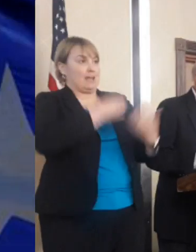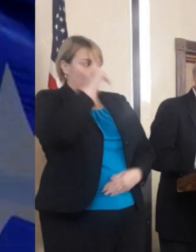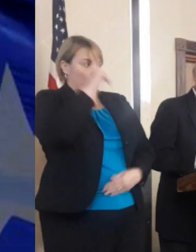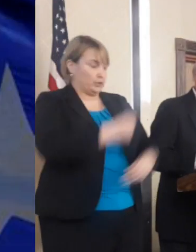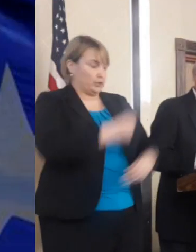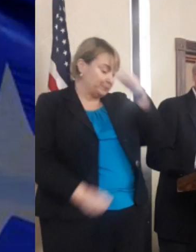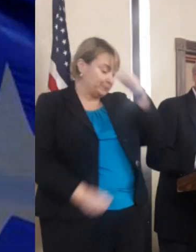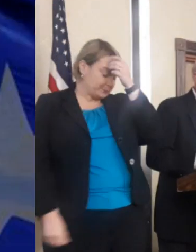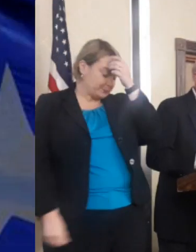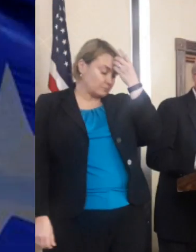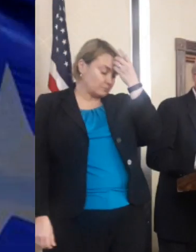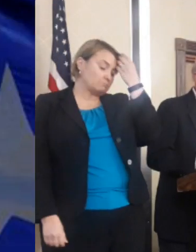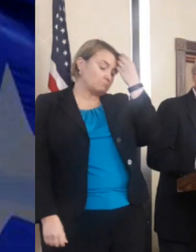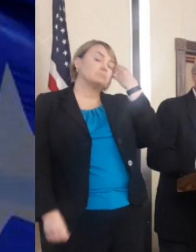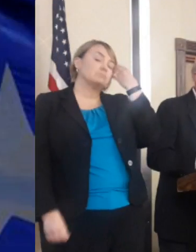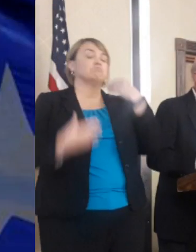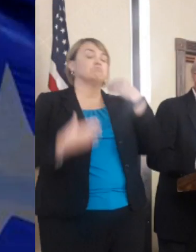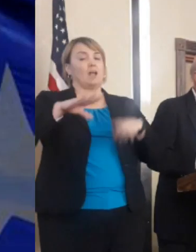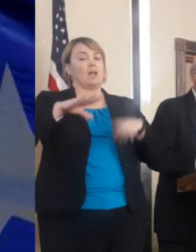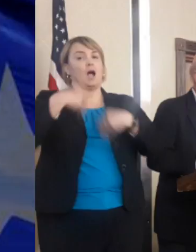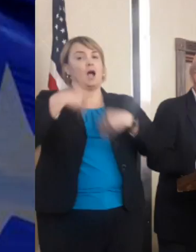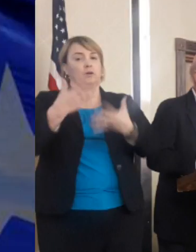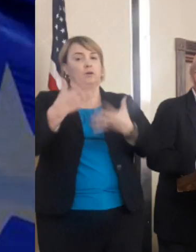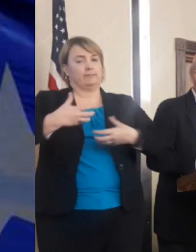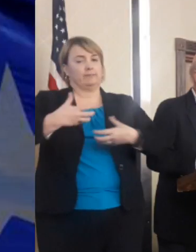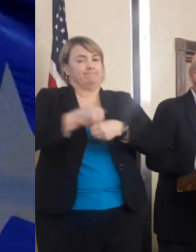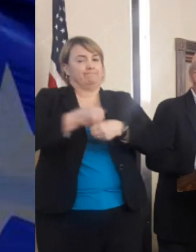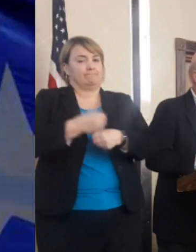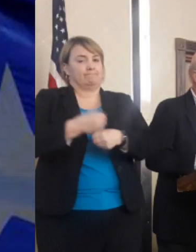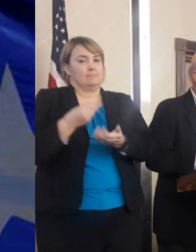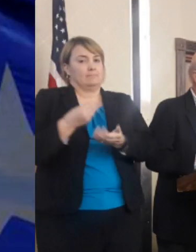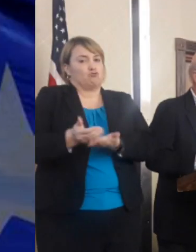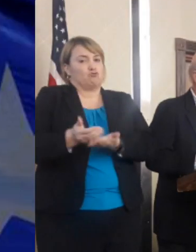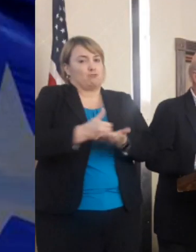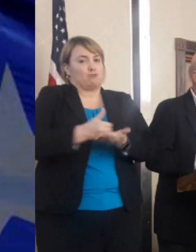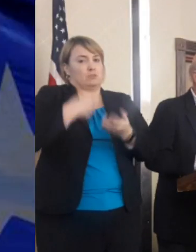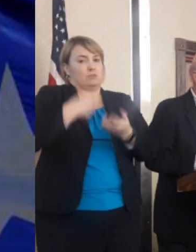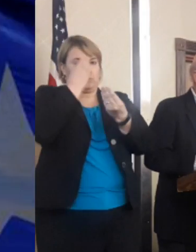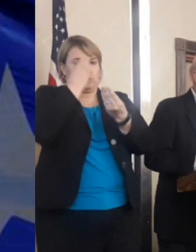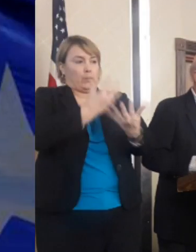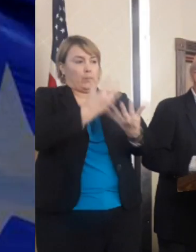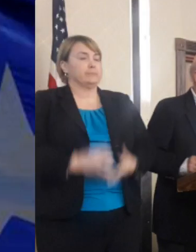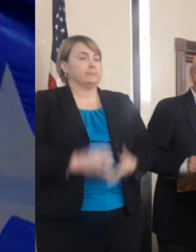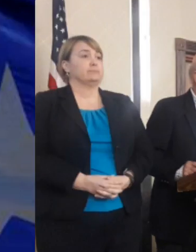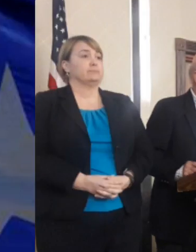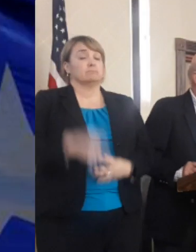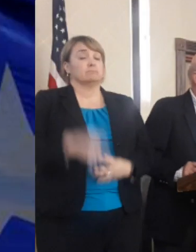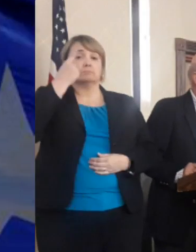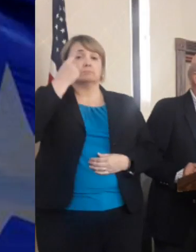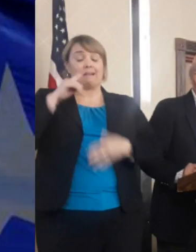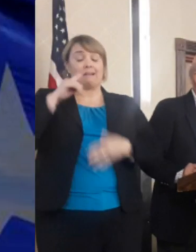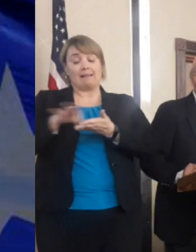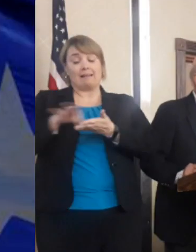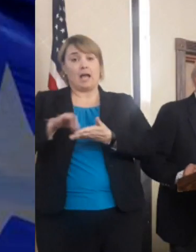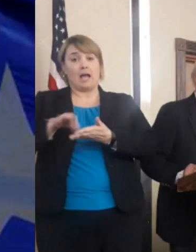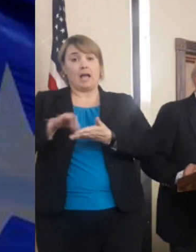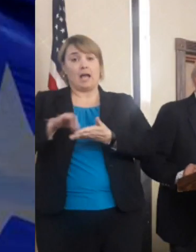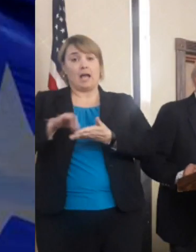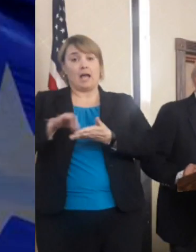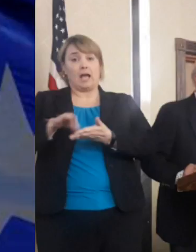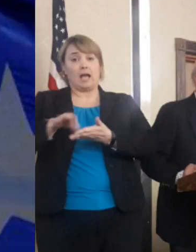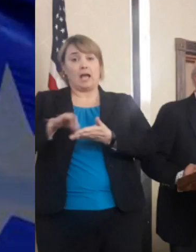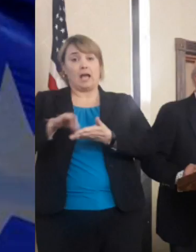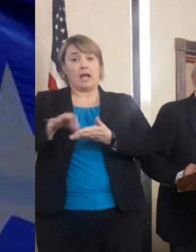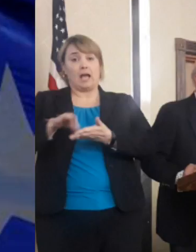This will be an abbreviated treasurer's report. As you all know, the accounting staff has been in transition over the last several